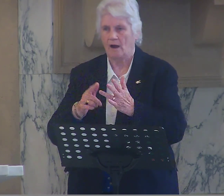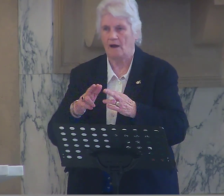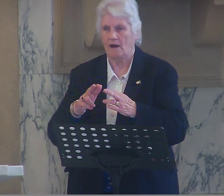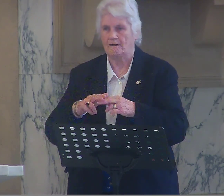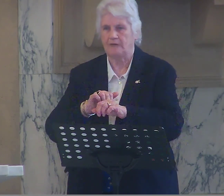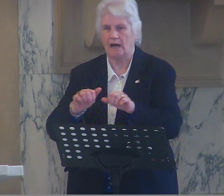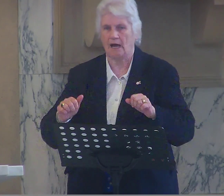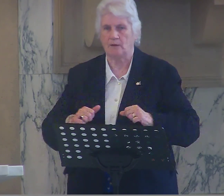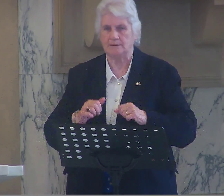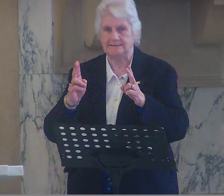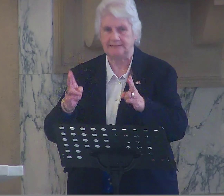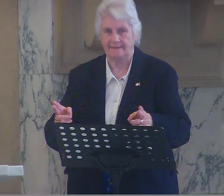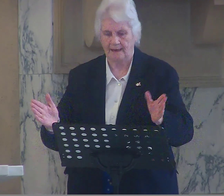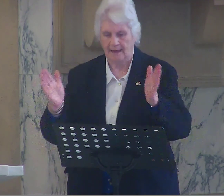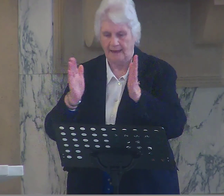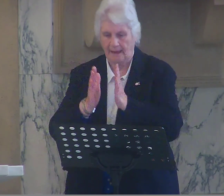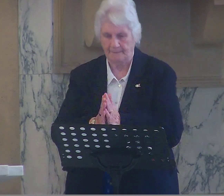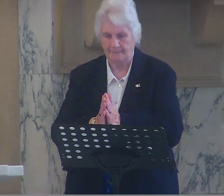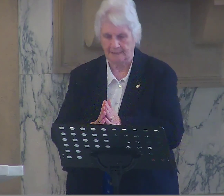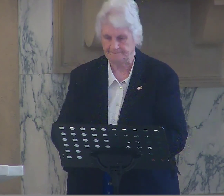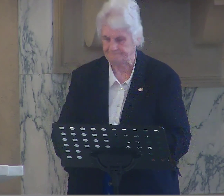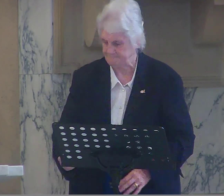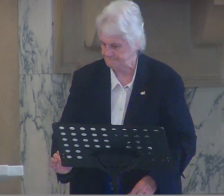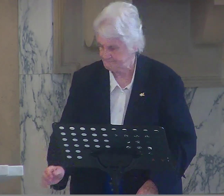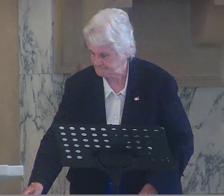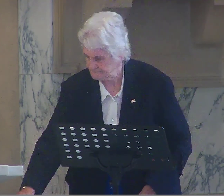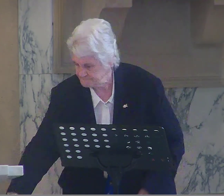at the hour of our death. Amen.